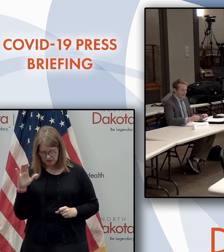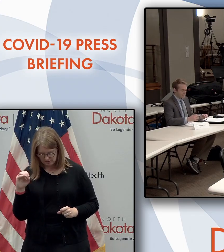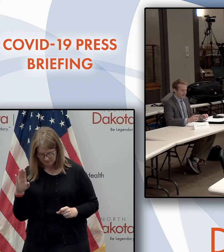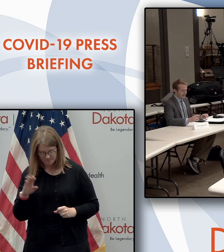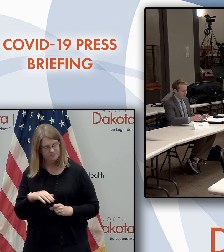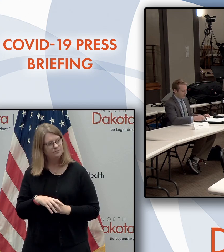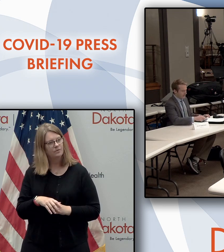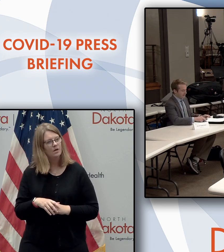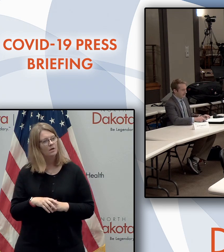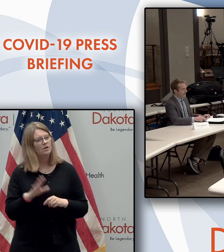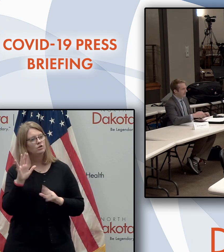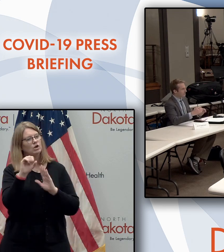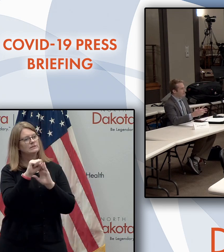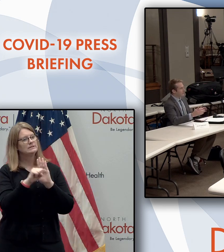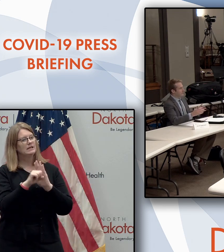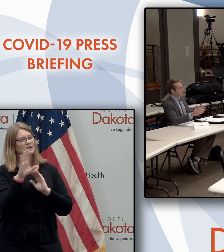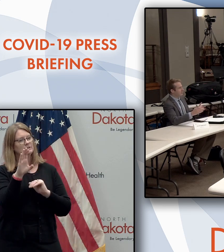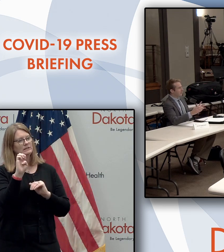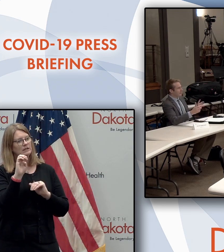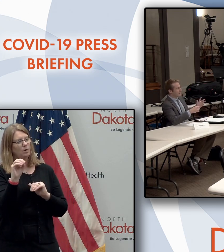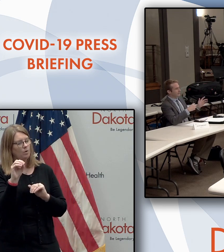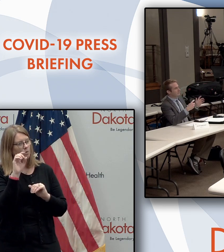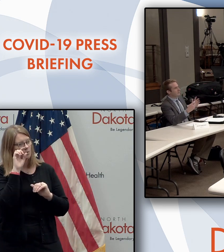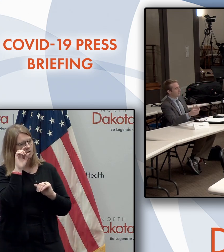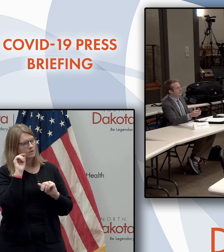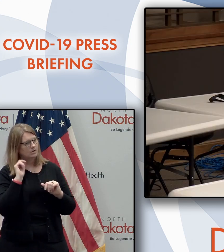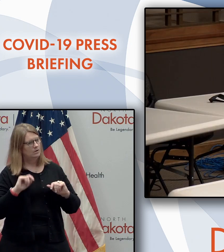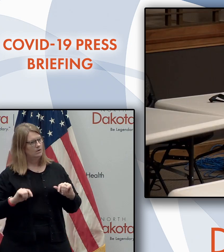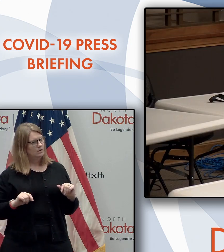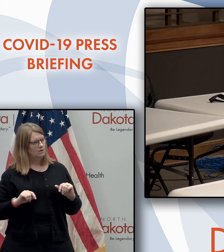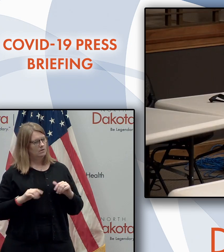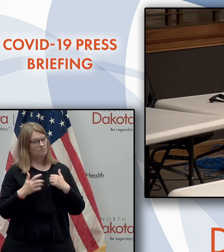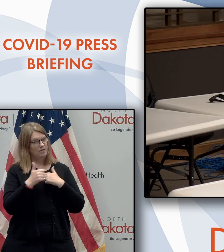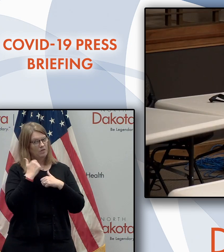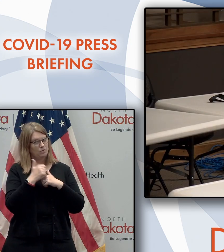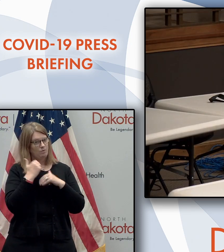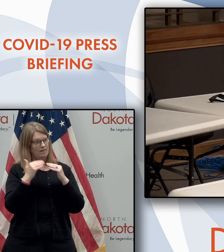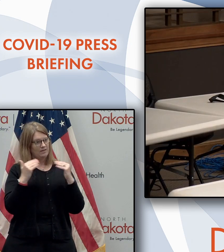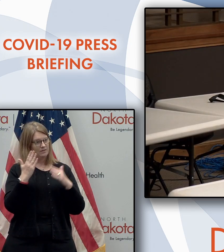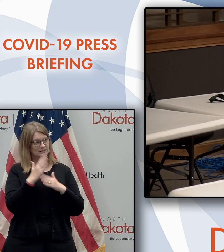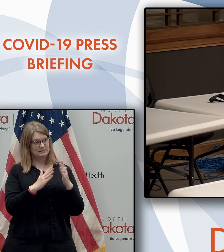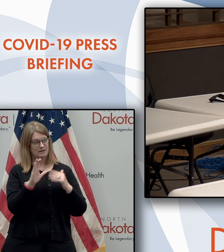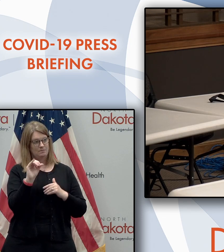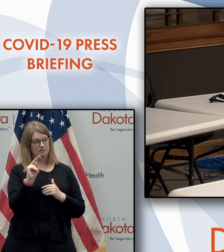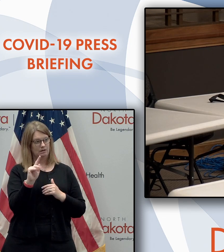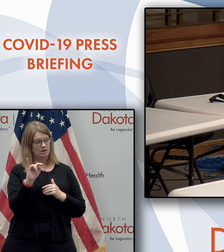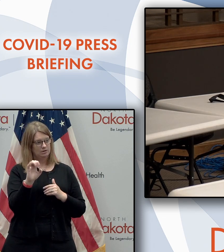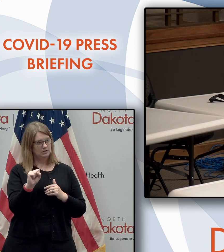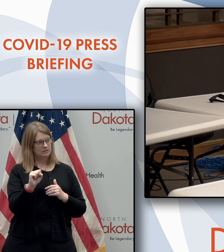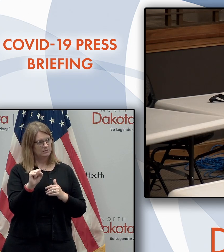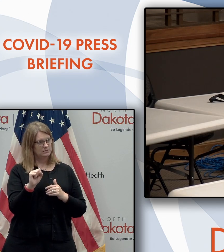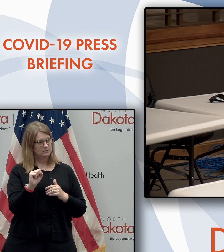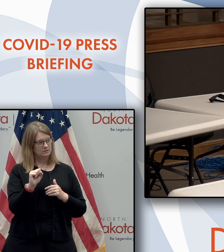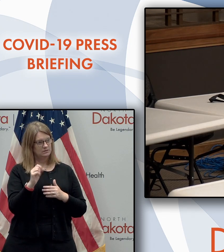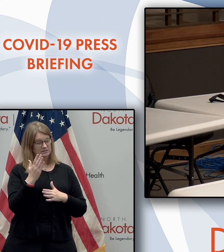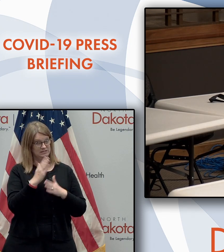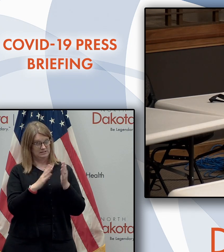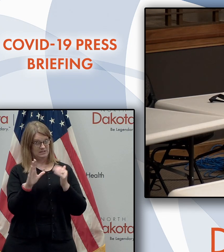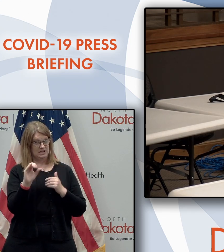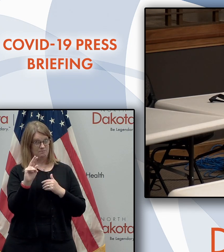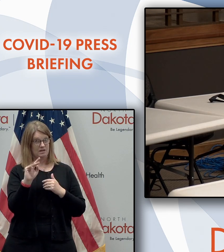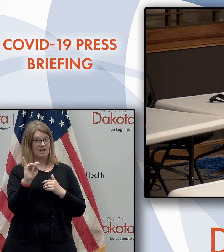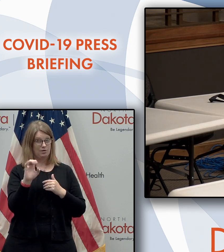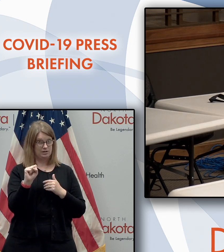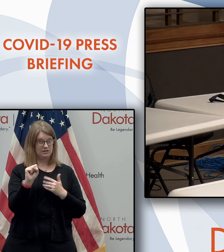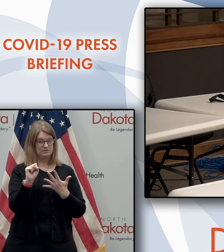your state CEO recently said in reference to the threat level for some counties that some counties could have belonged in